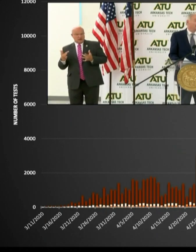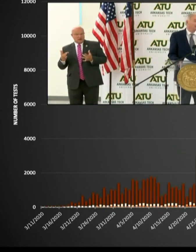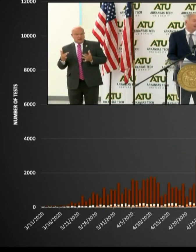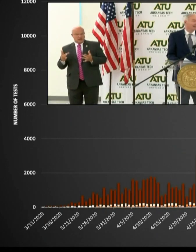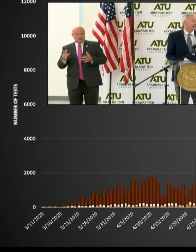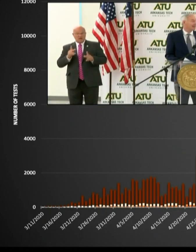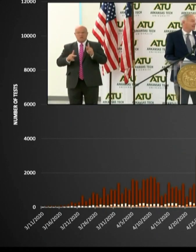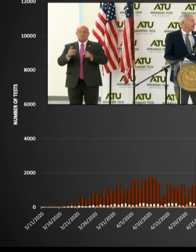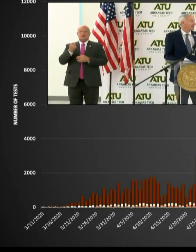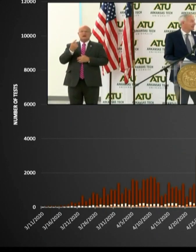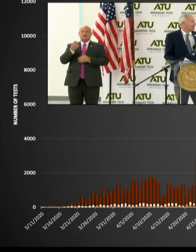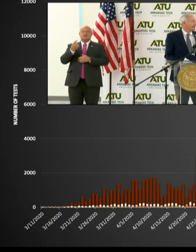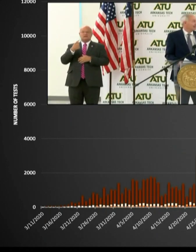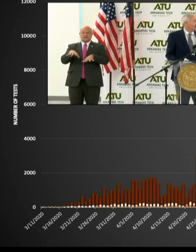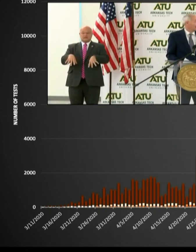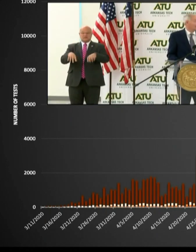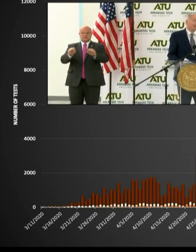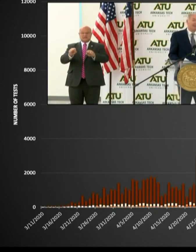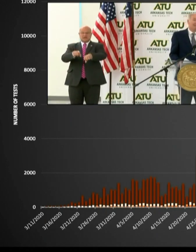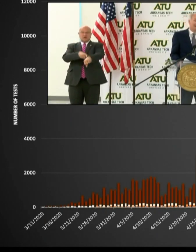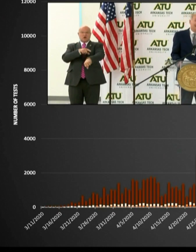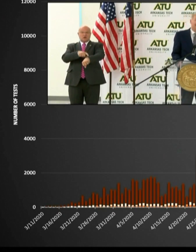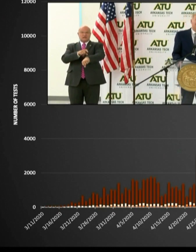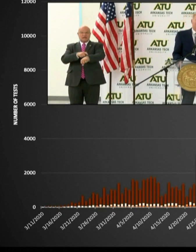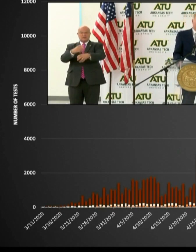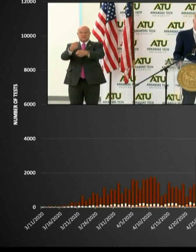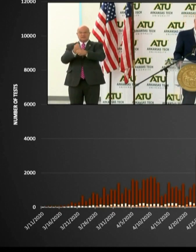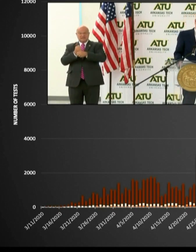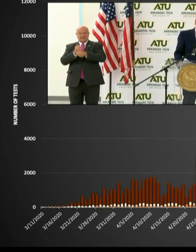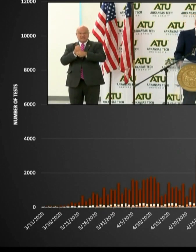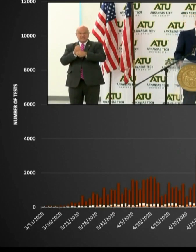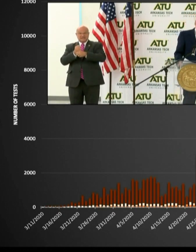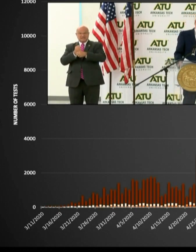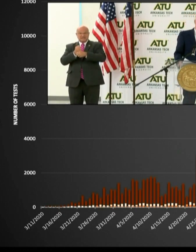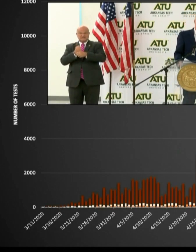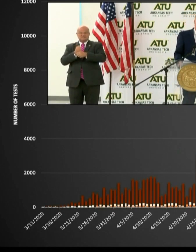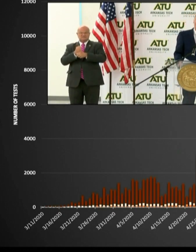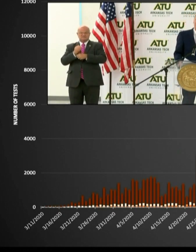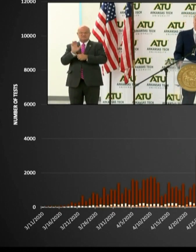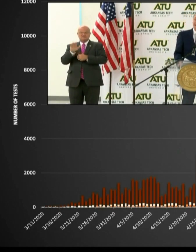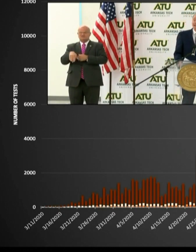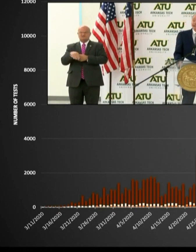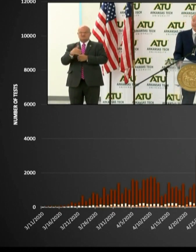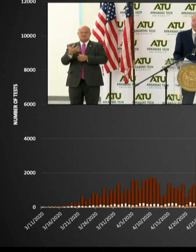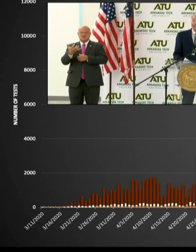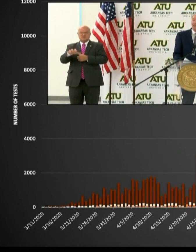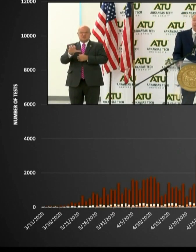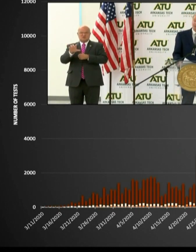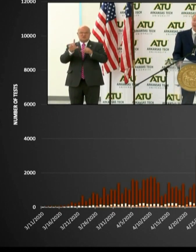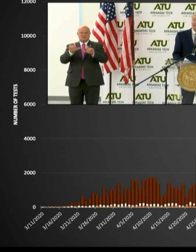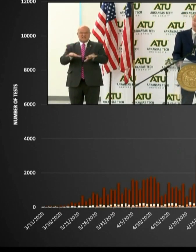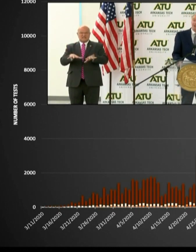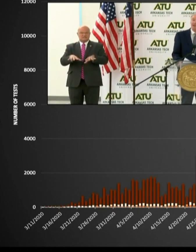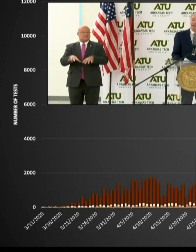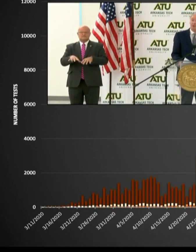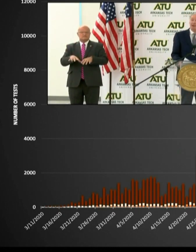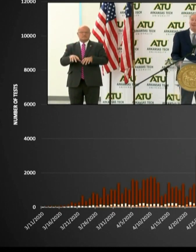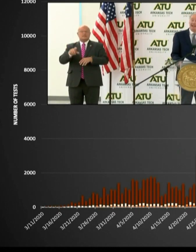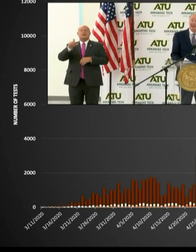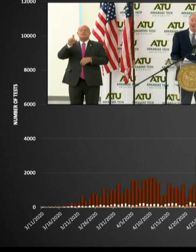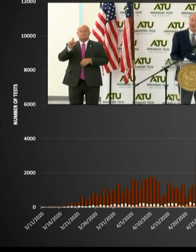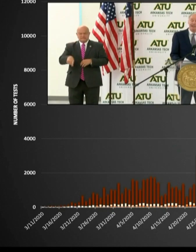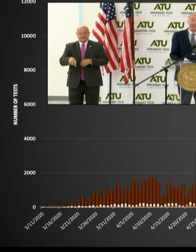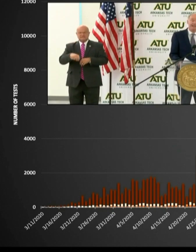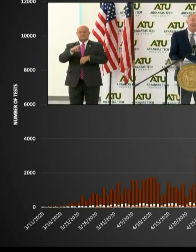if people realize that it's going to take a long time to get it, it discourages them from going in and getting the test. We've got to turn that